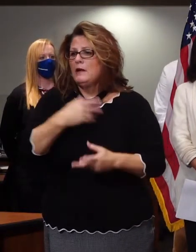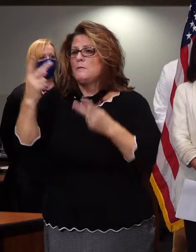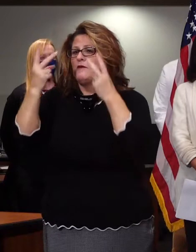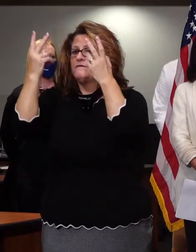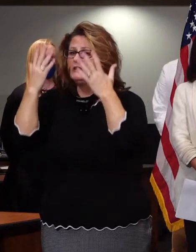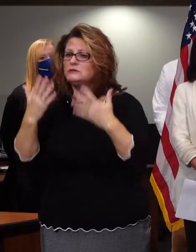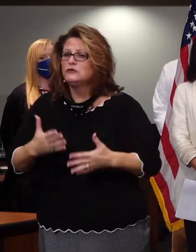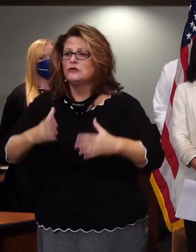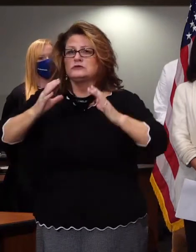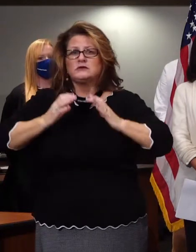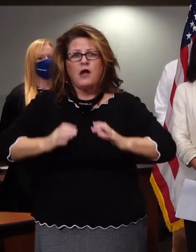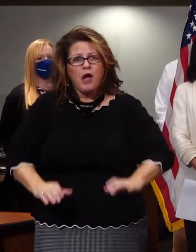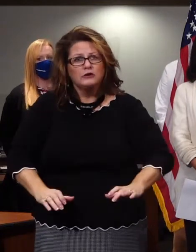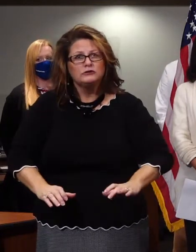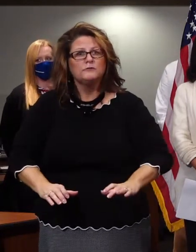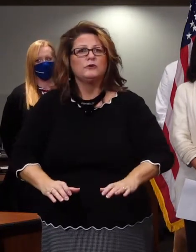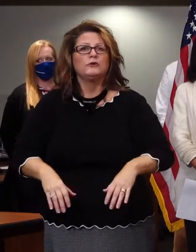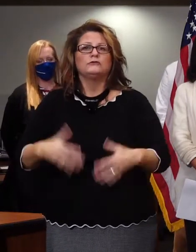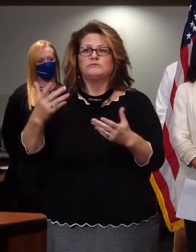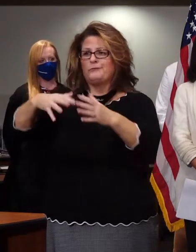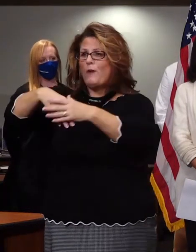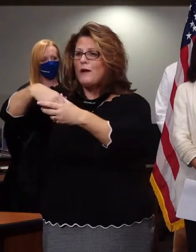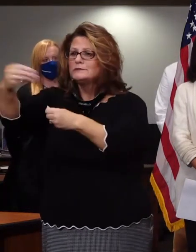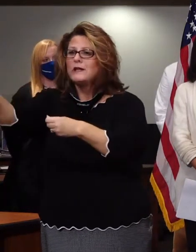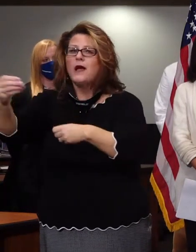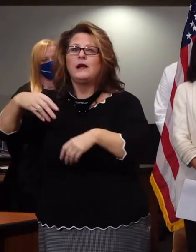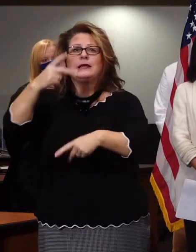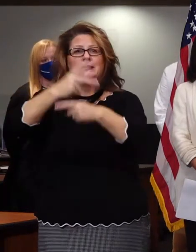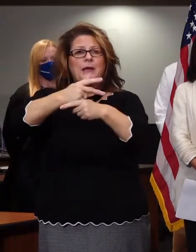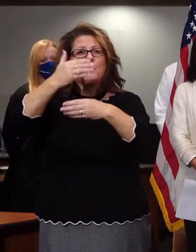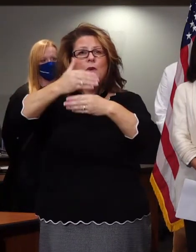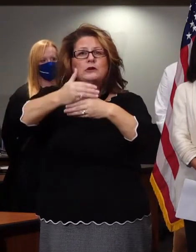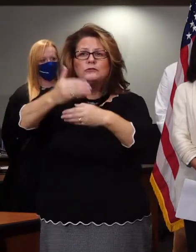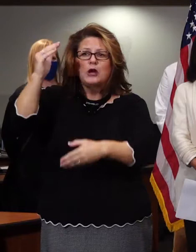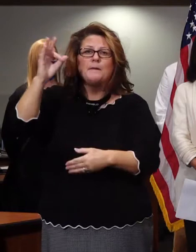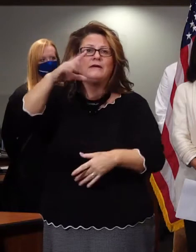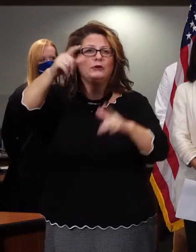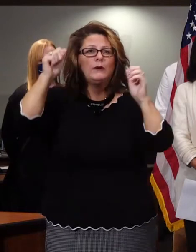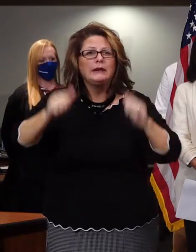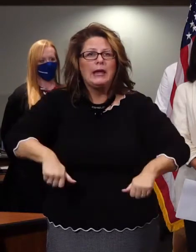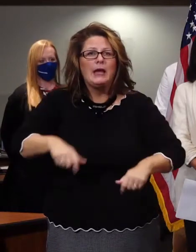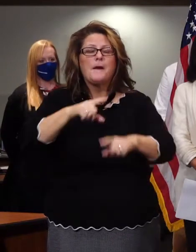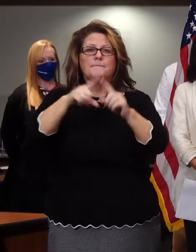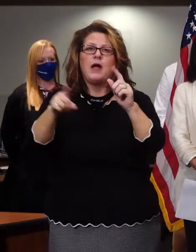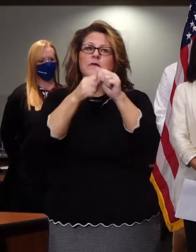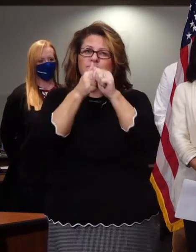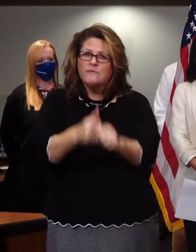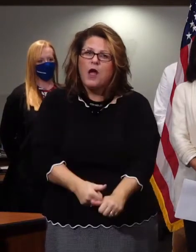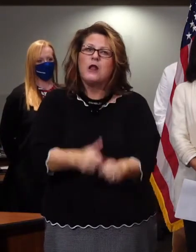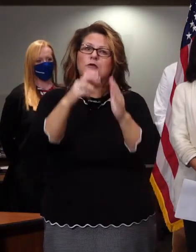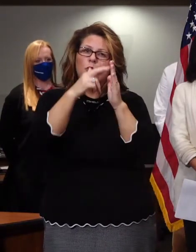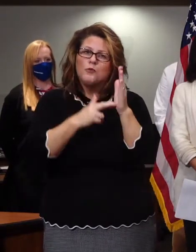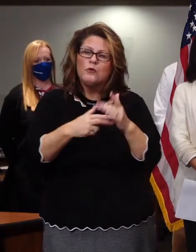to your customers. Go outside, get fresh air, keep your windows open, but follow those rules that have been stated